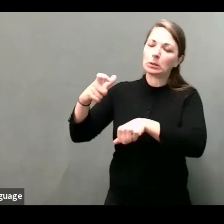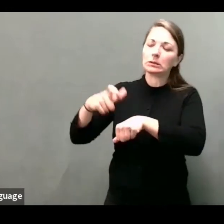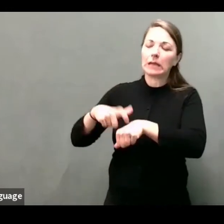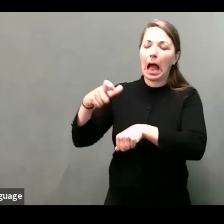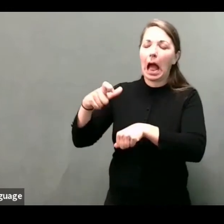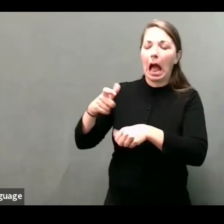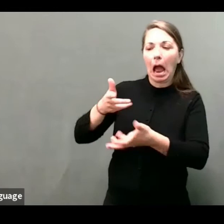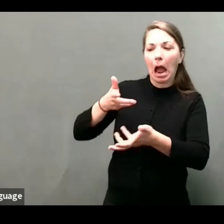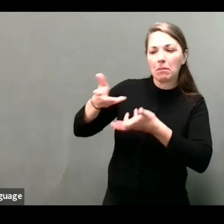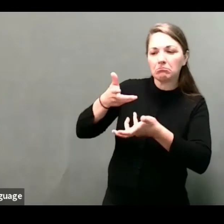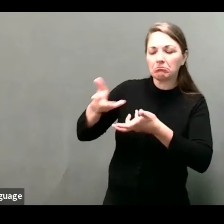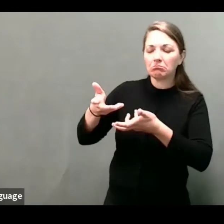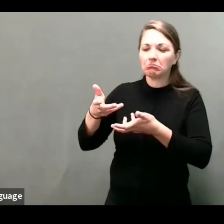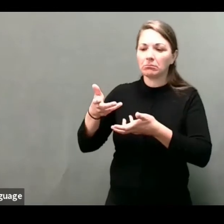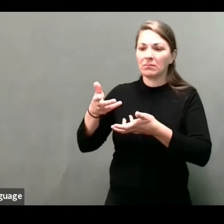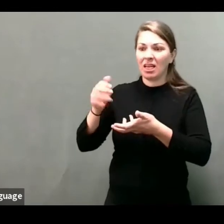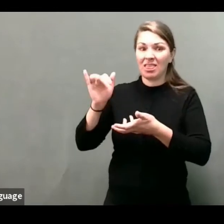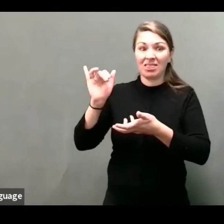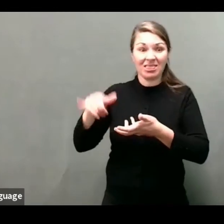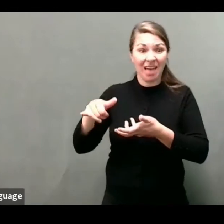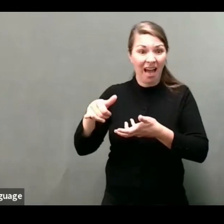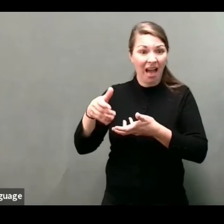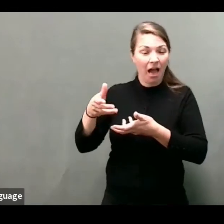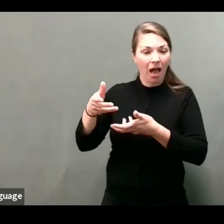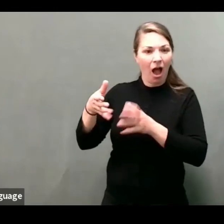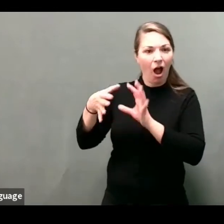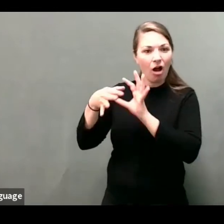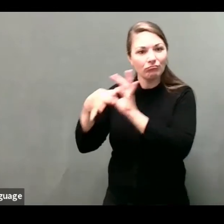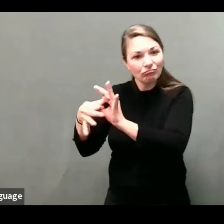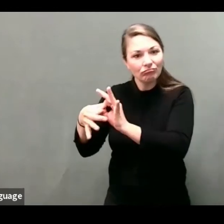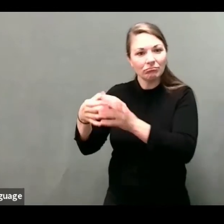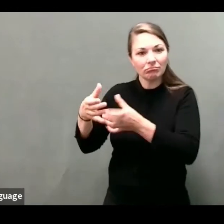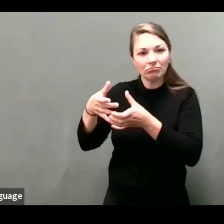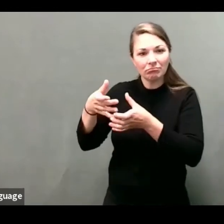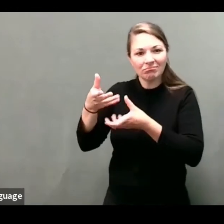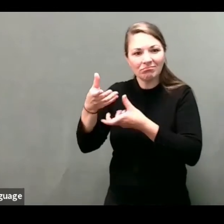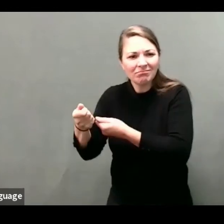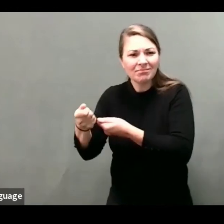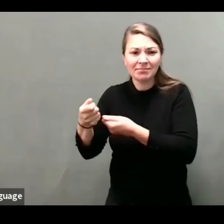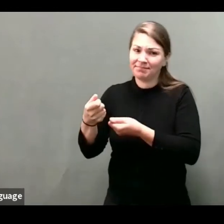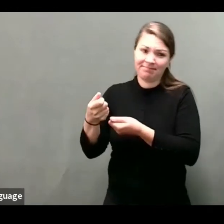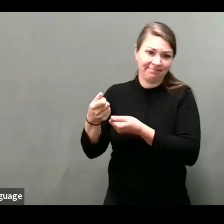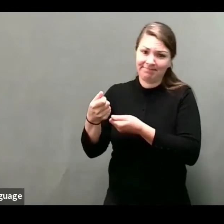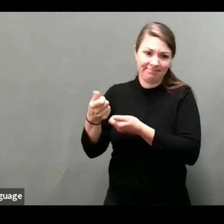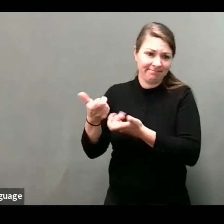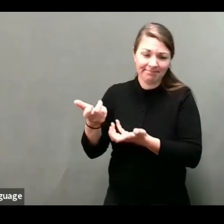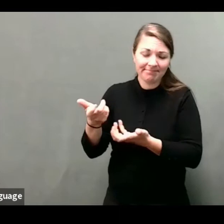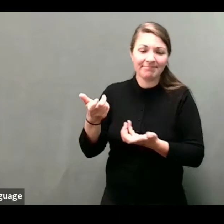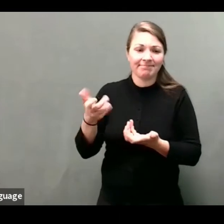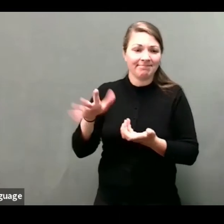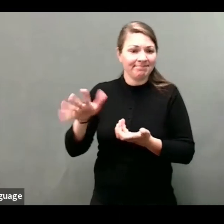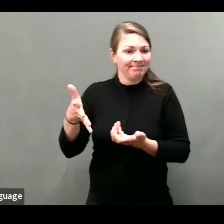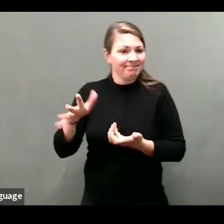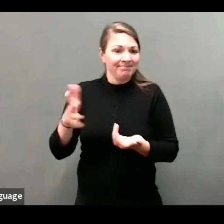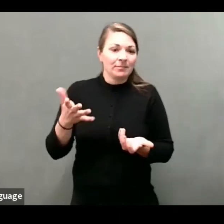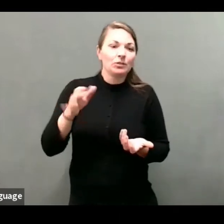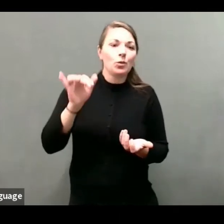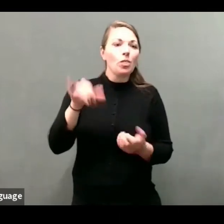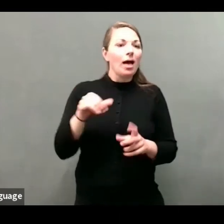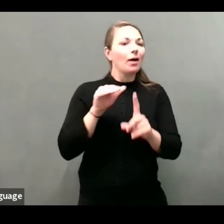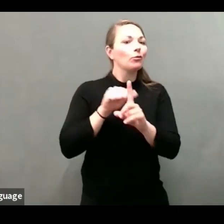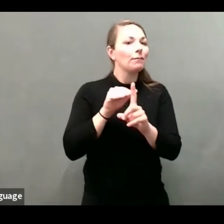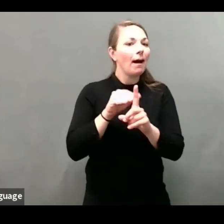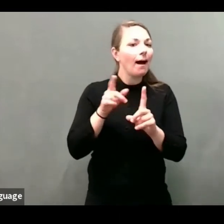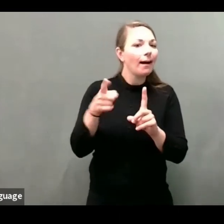definitely interfered with the rapport that the advocate was building with the patient. And so just a reminder